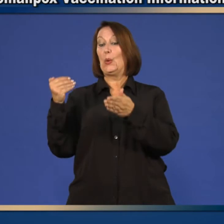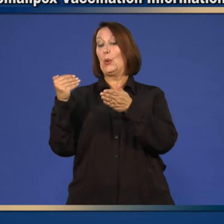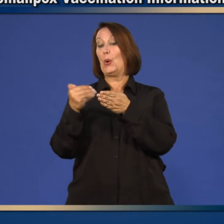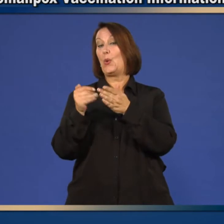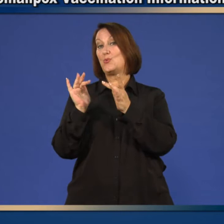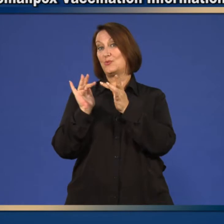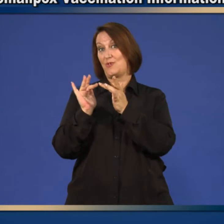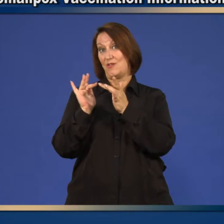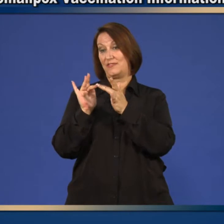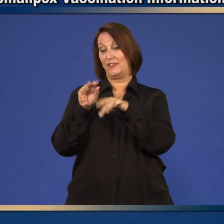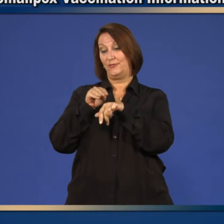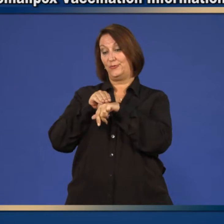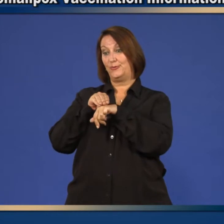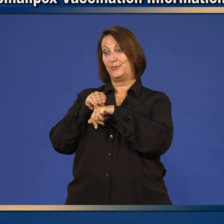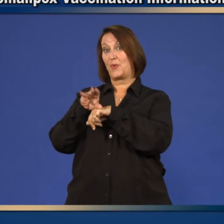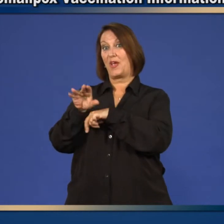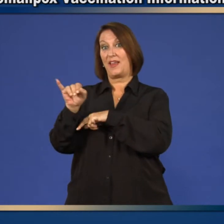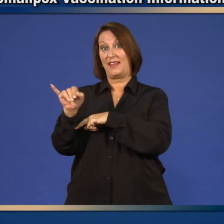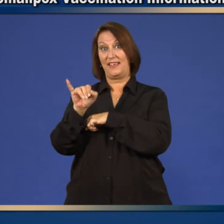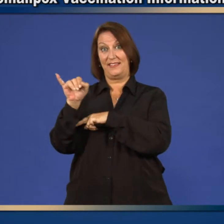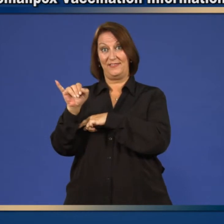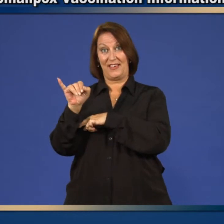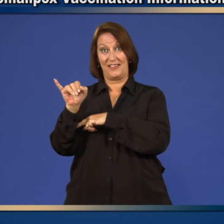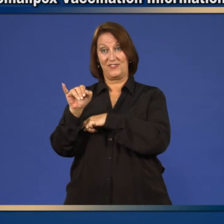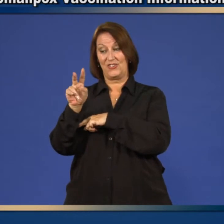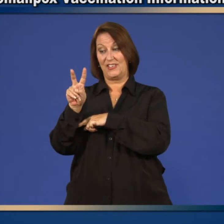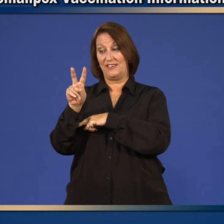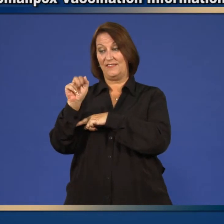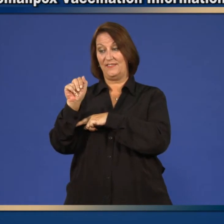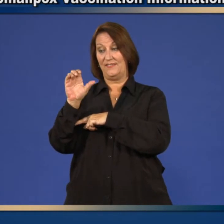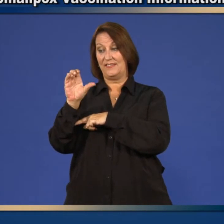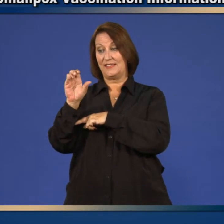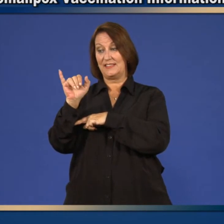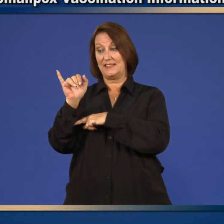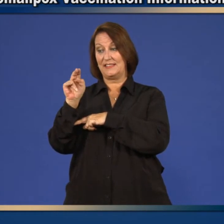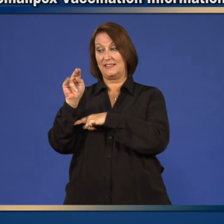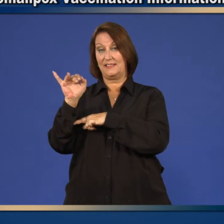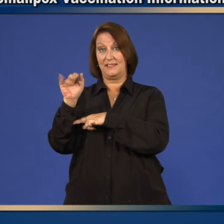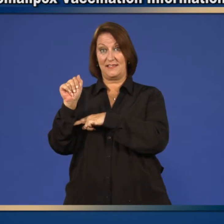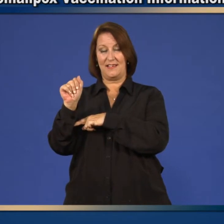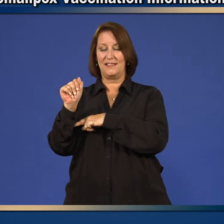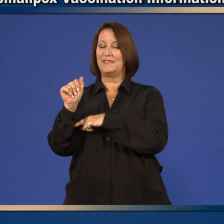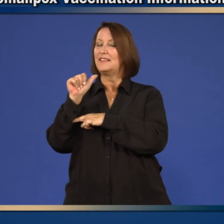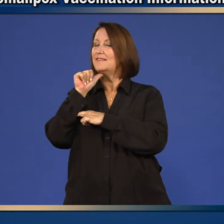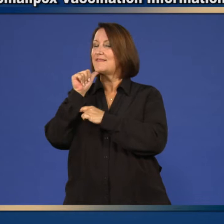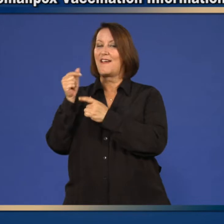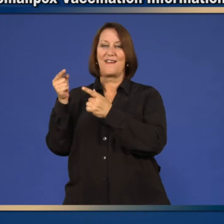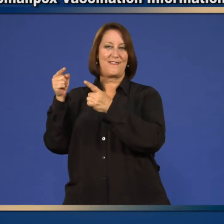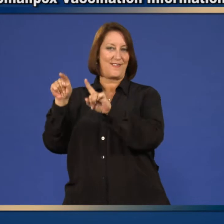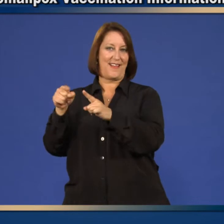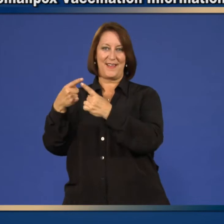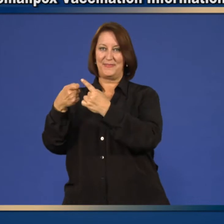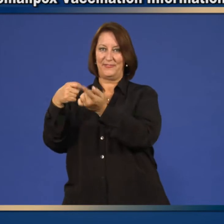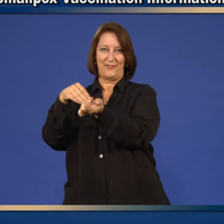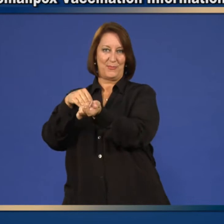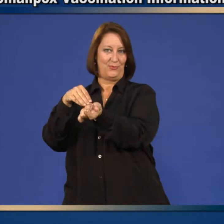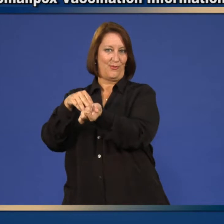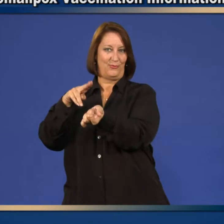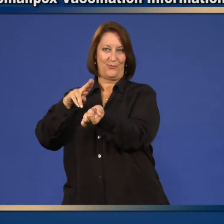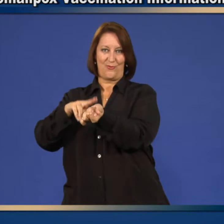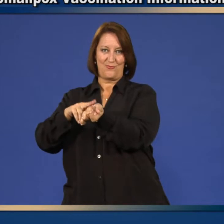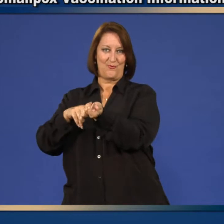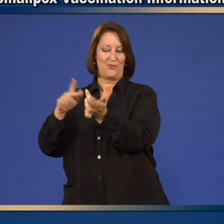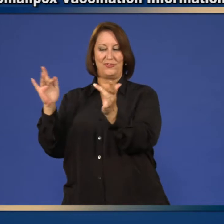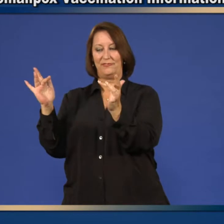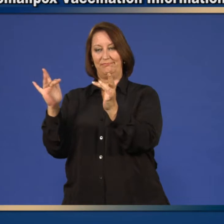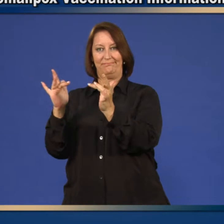The close contact required for transmission of vaccinia infection to close contacts is not likely